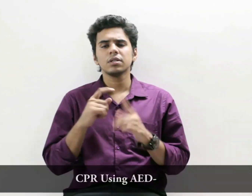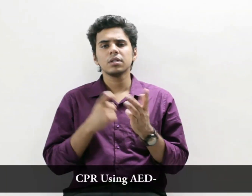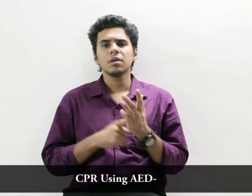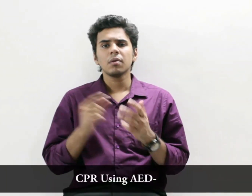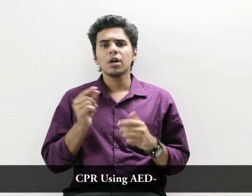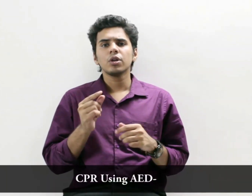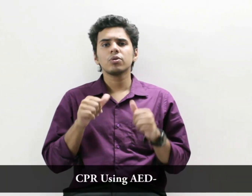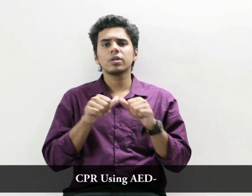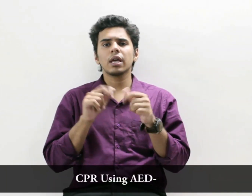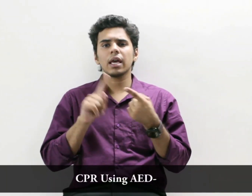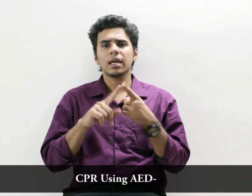CPR used AED.